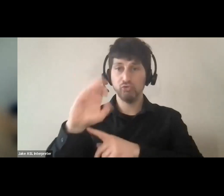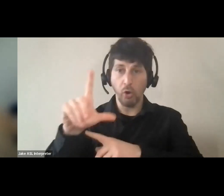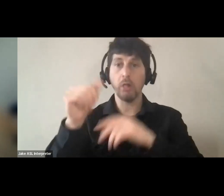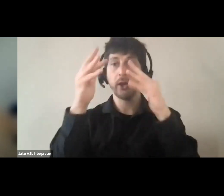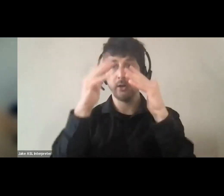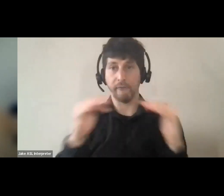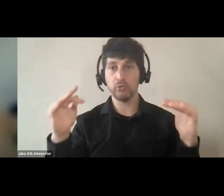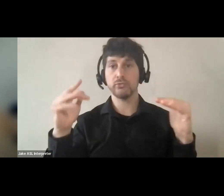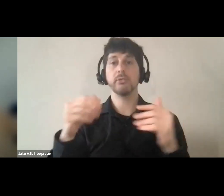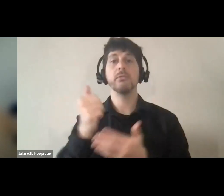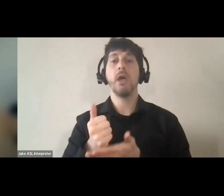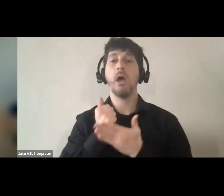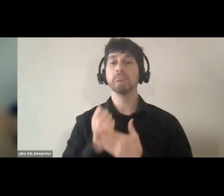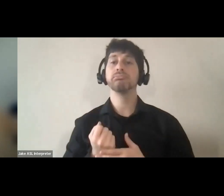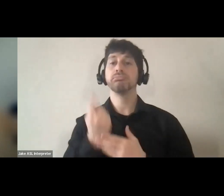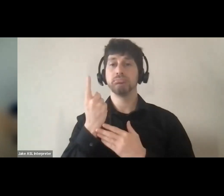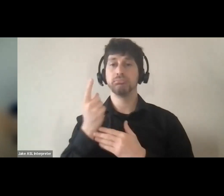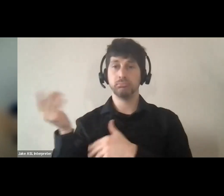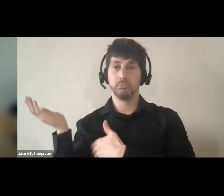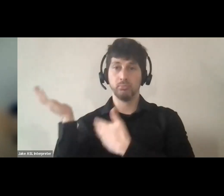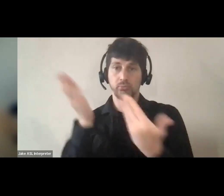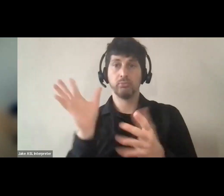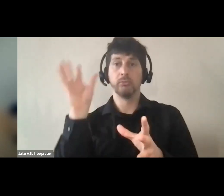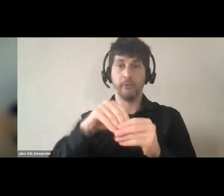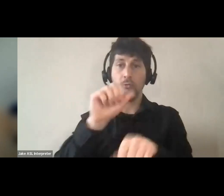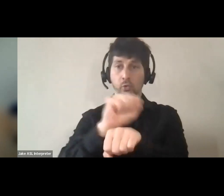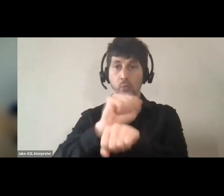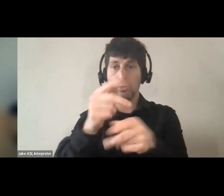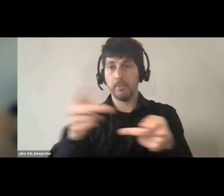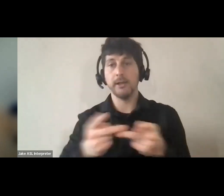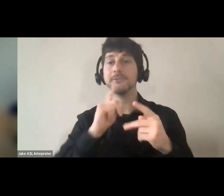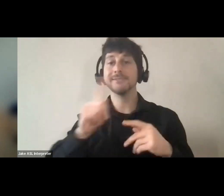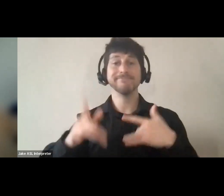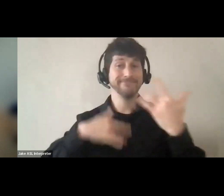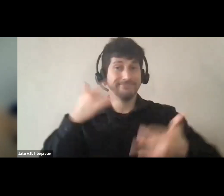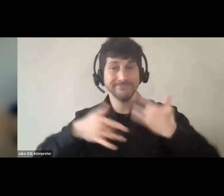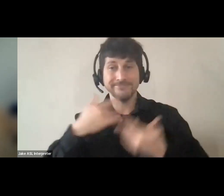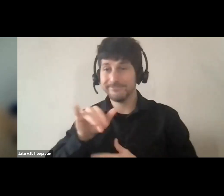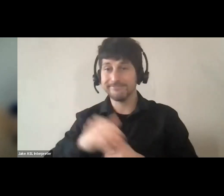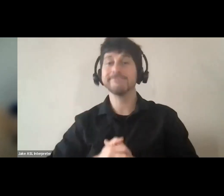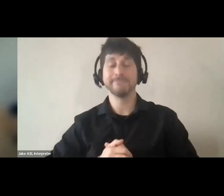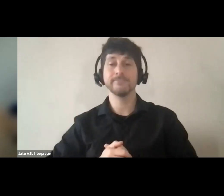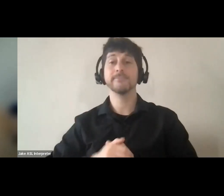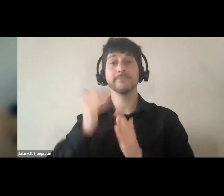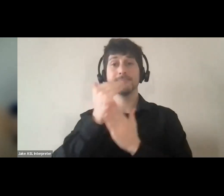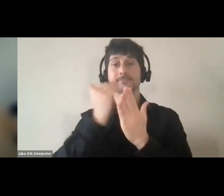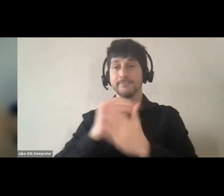and understanding how to bring that within your workplace. So we're excited to have you as well. And then we also have